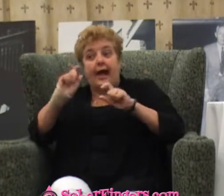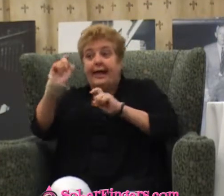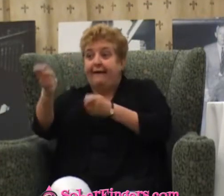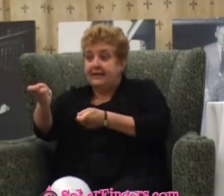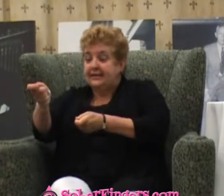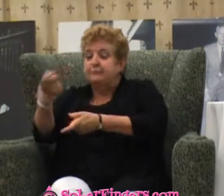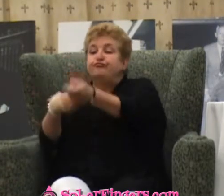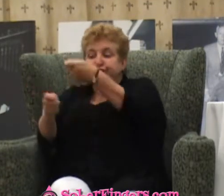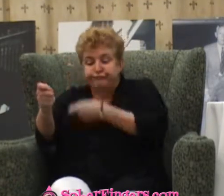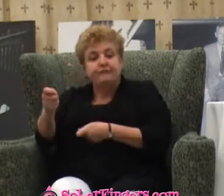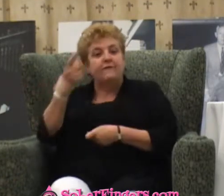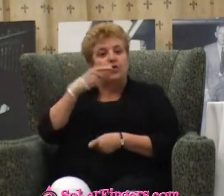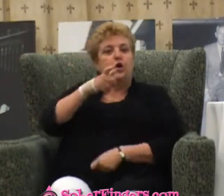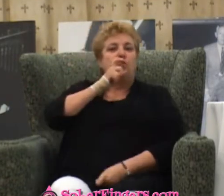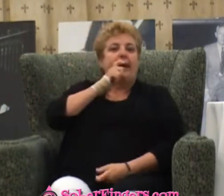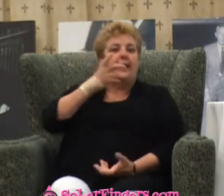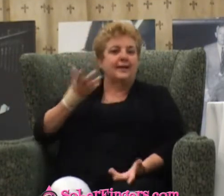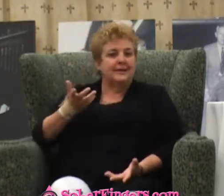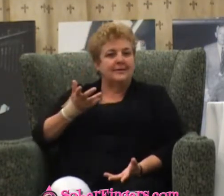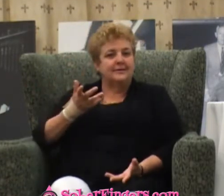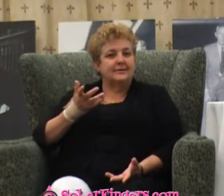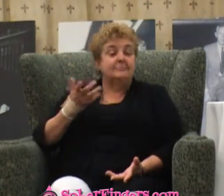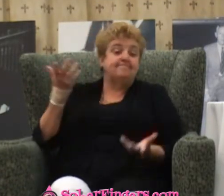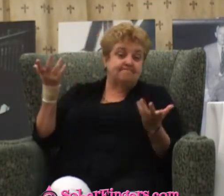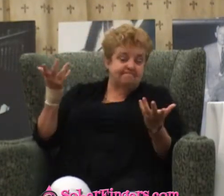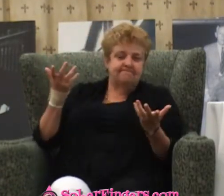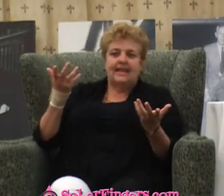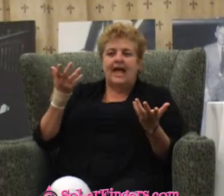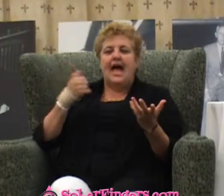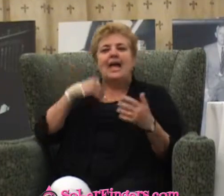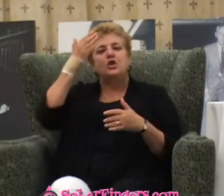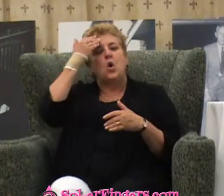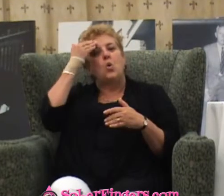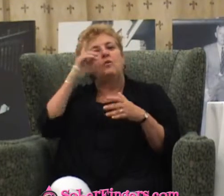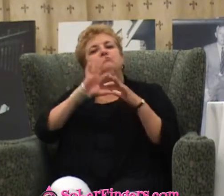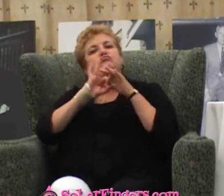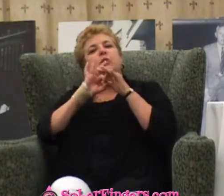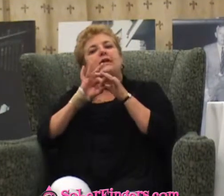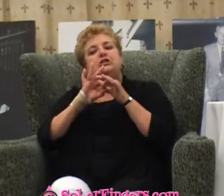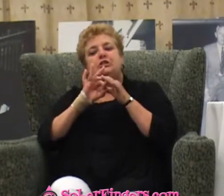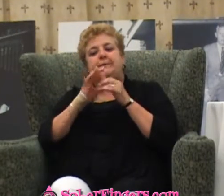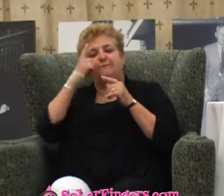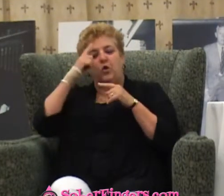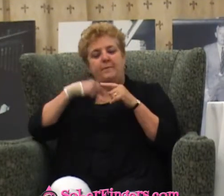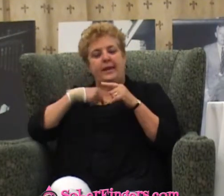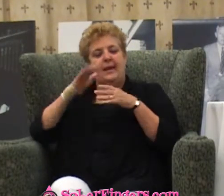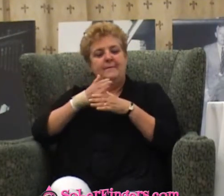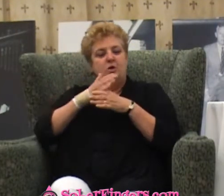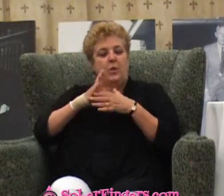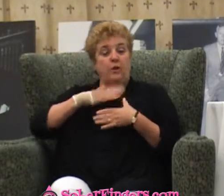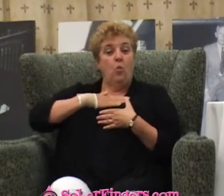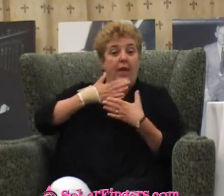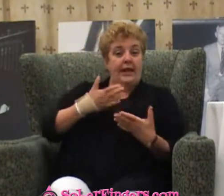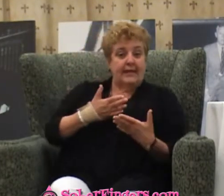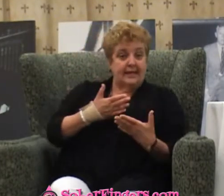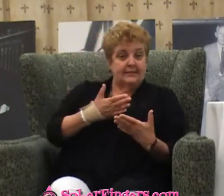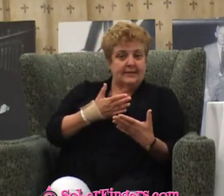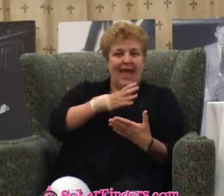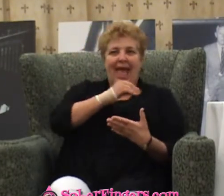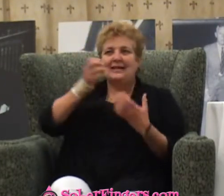You know, I know there's a relationship for me between willingness and surrender. And I see it in my life. They seem to be equally